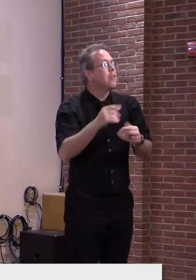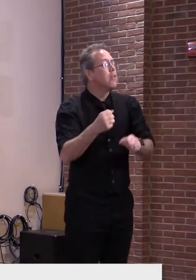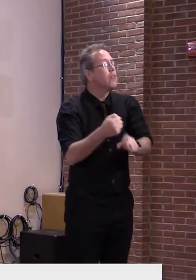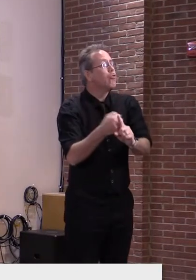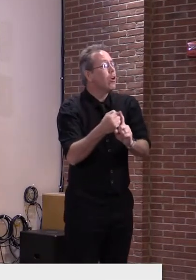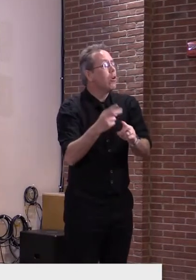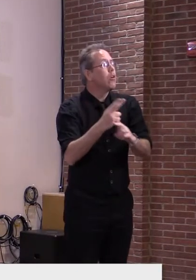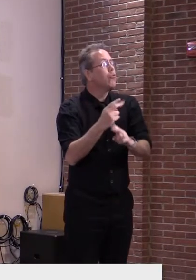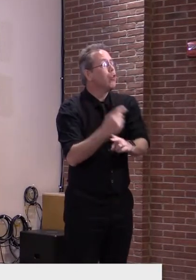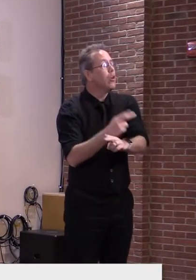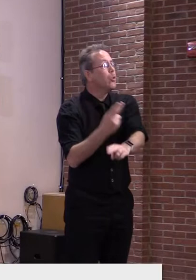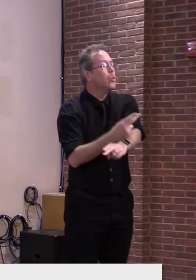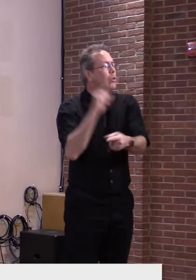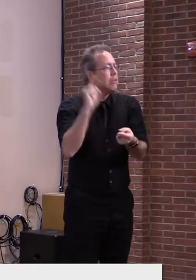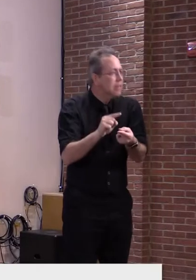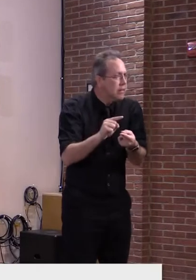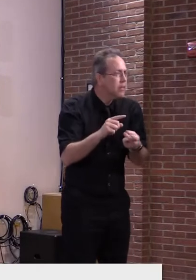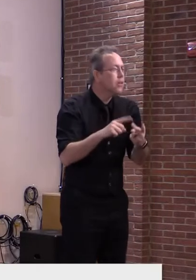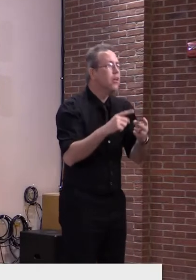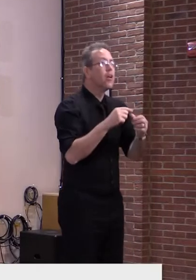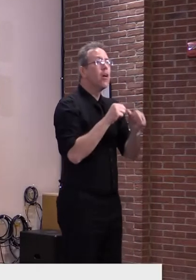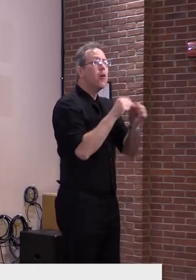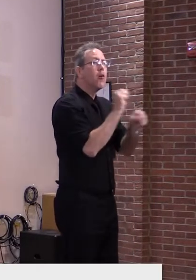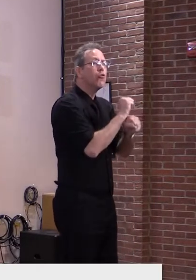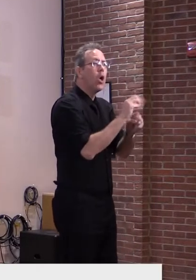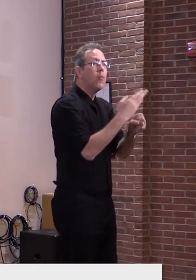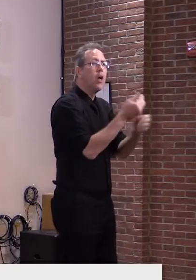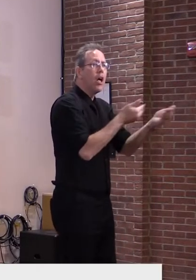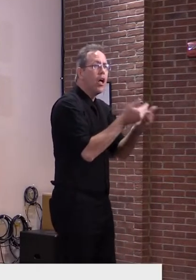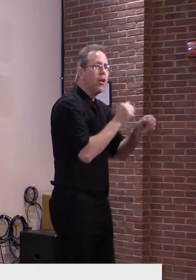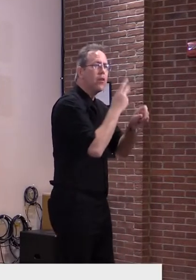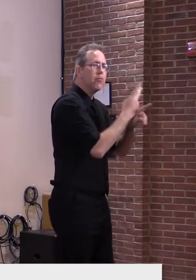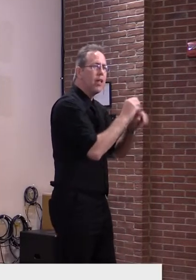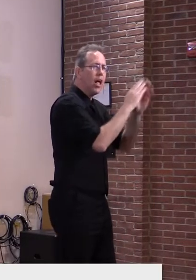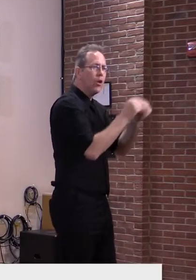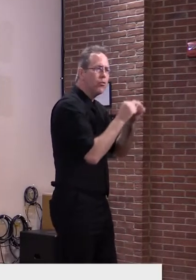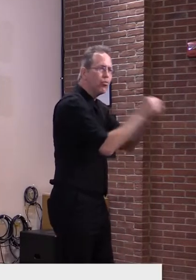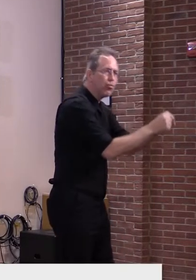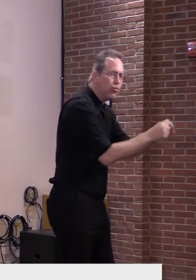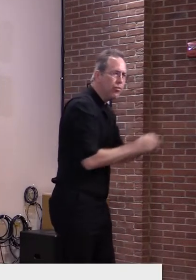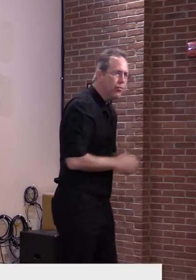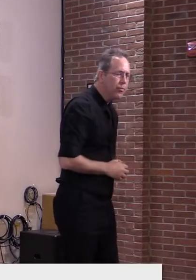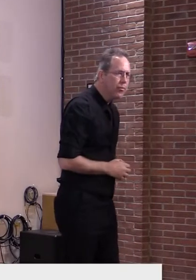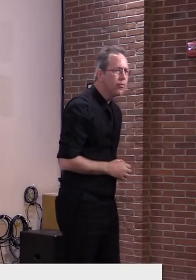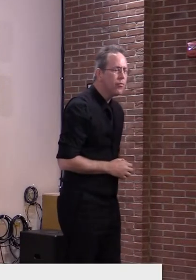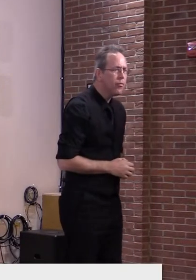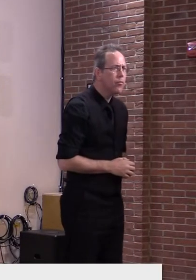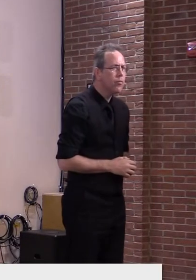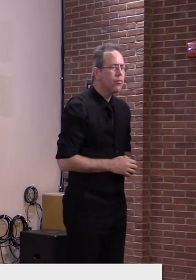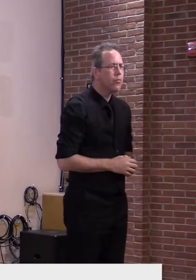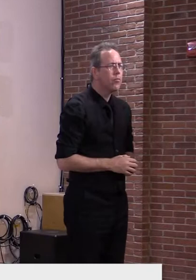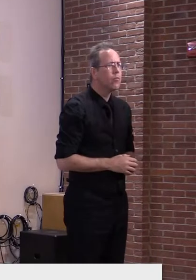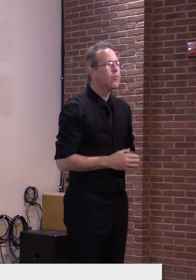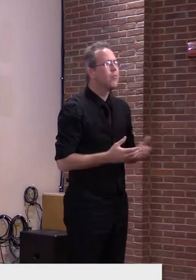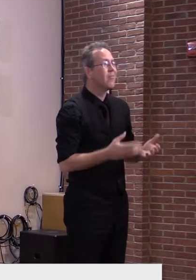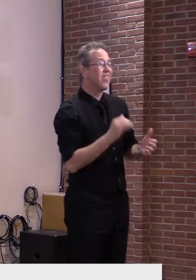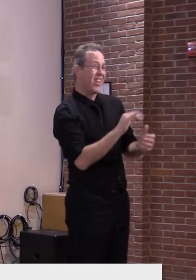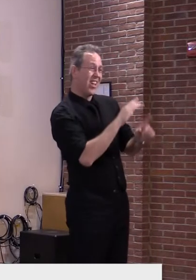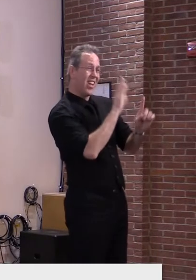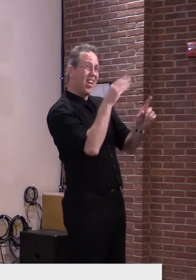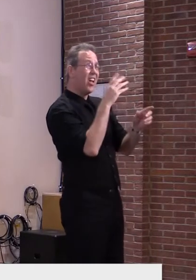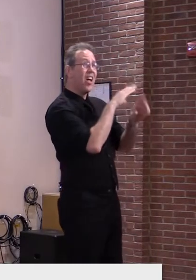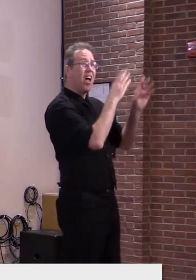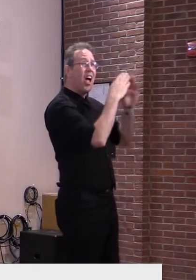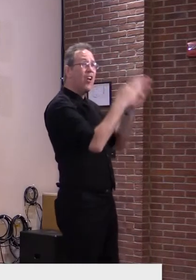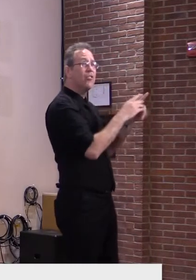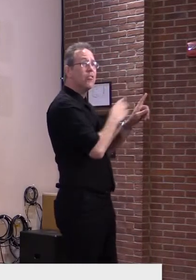homeless. You've heard me talk about my concerns with the House passed budget, and while the Senate version is